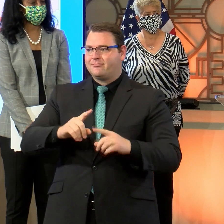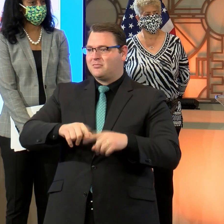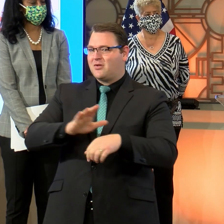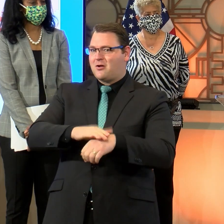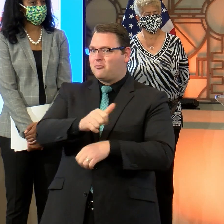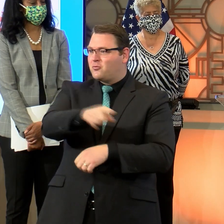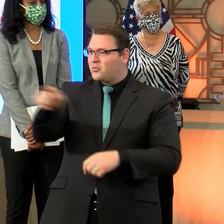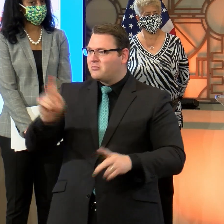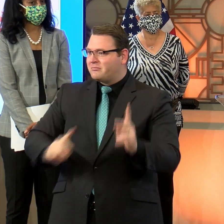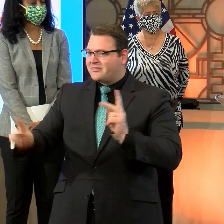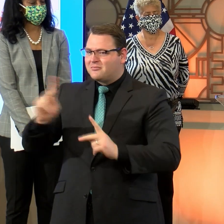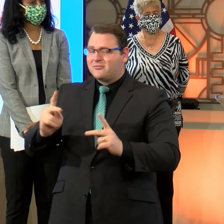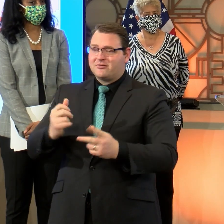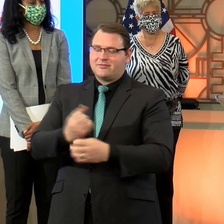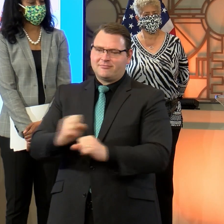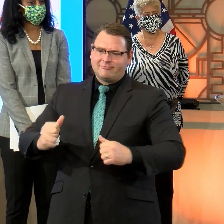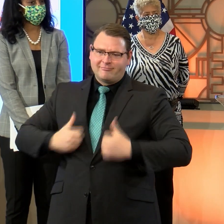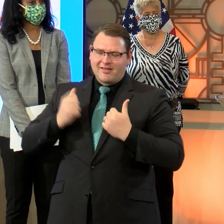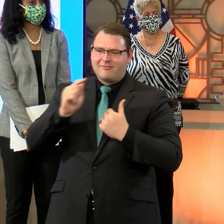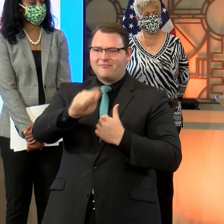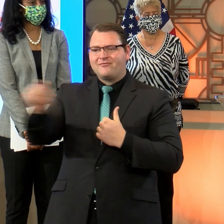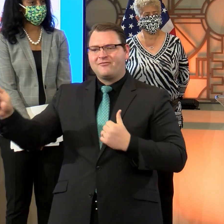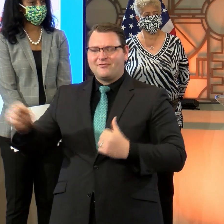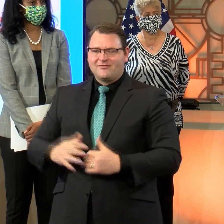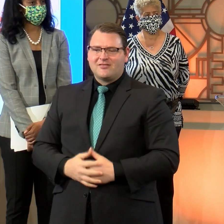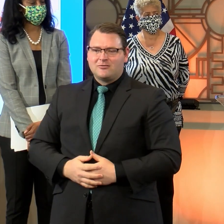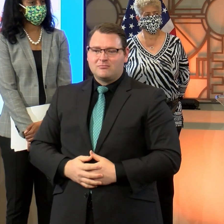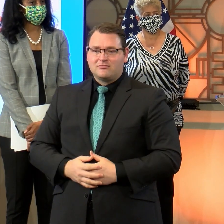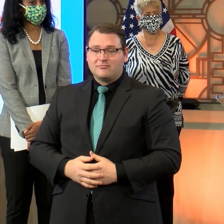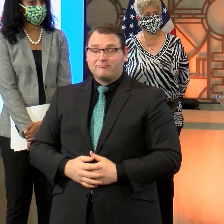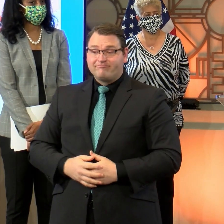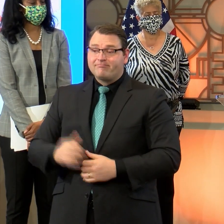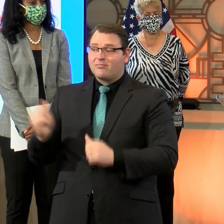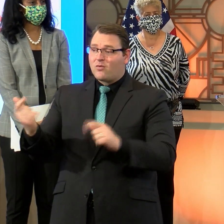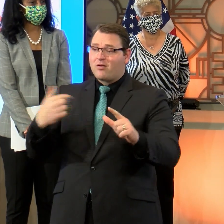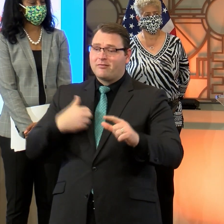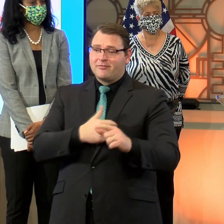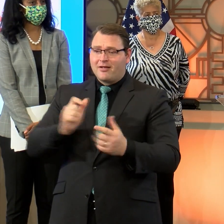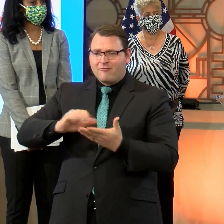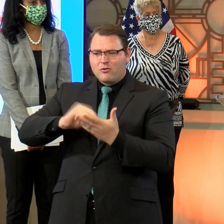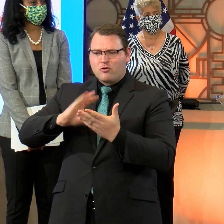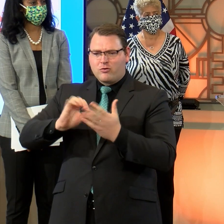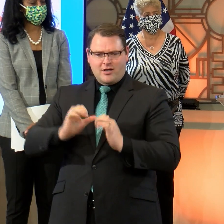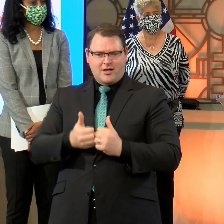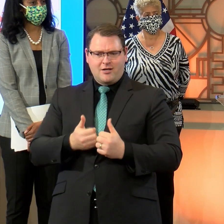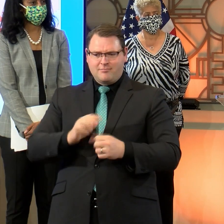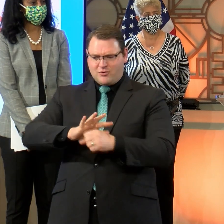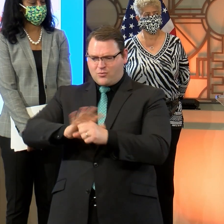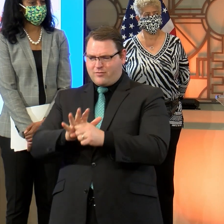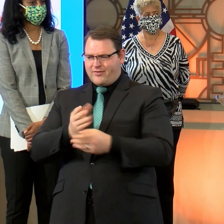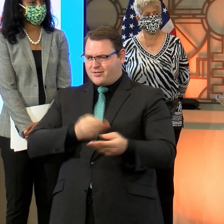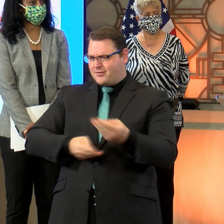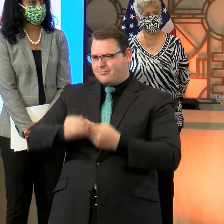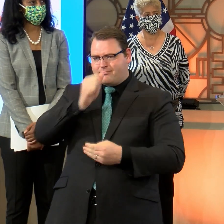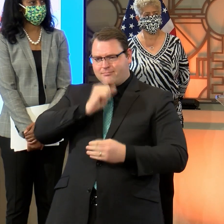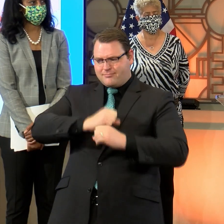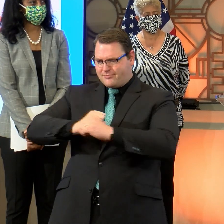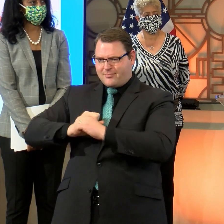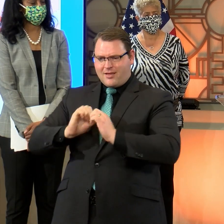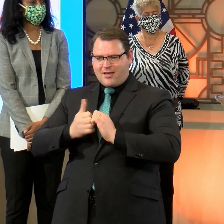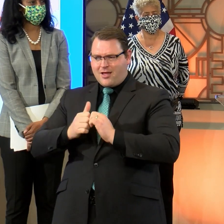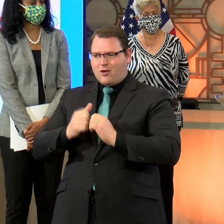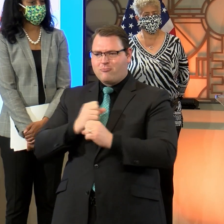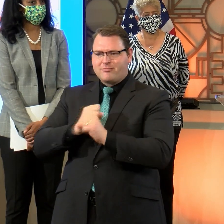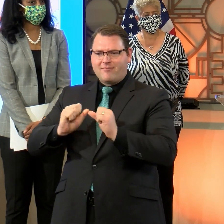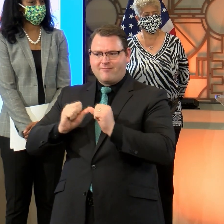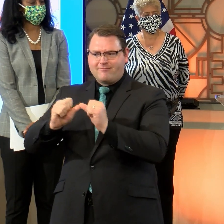one of us must learn how to safely live in a world with COVID-19 until a vaccine is found. We